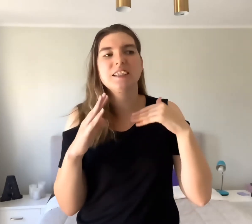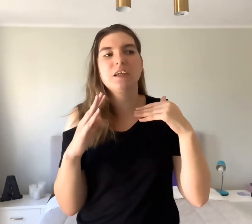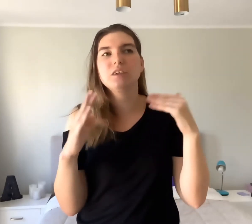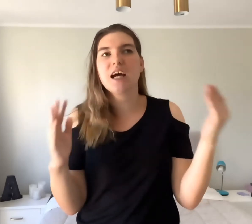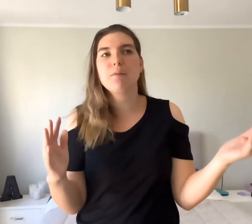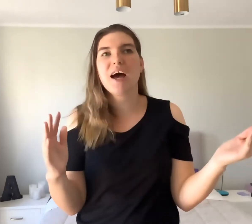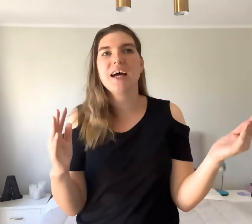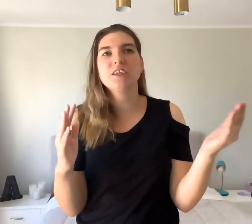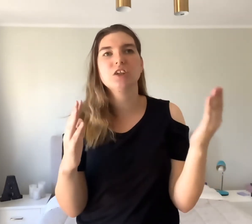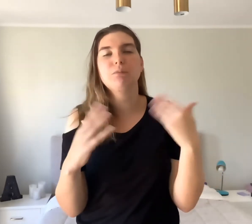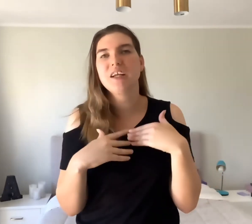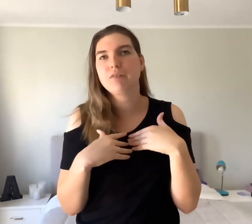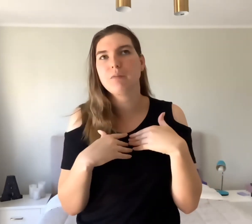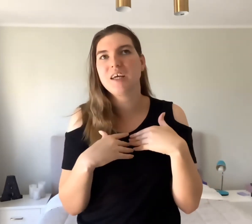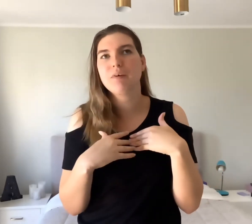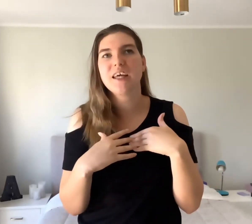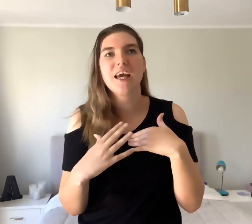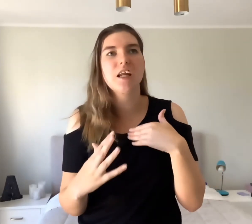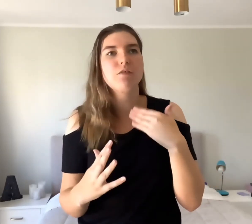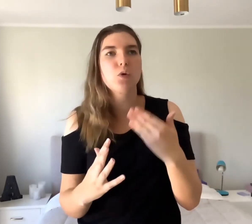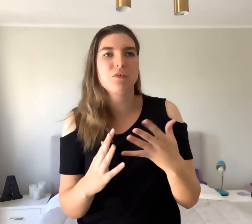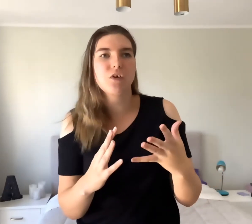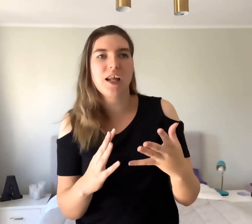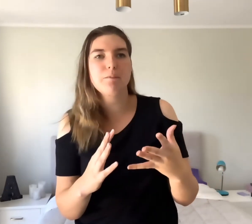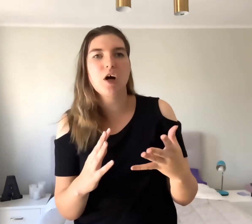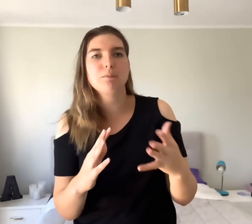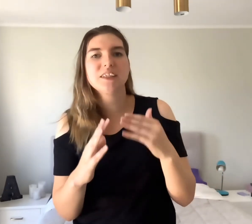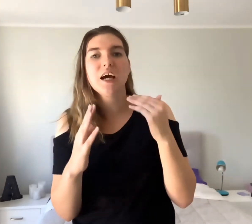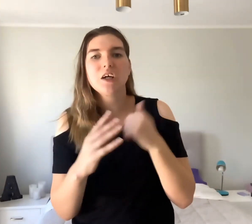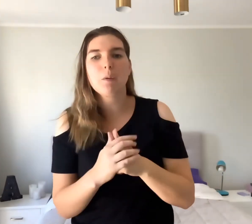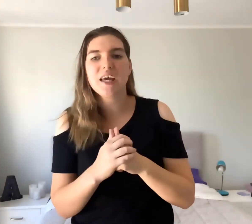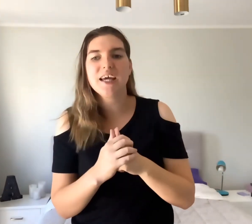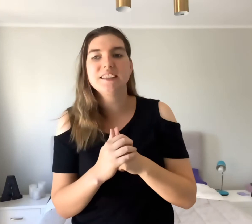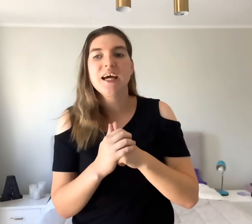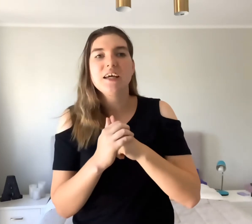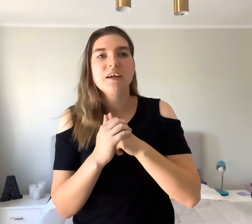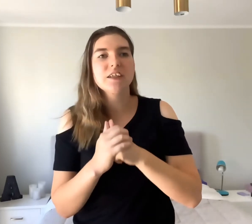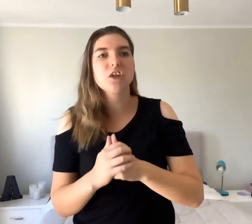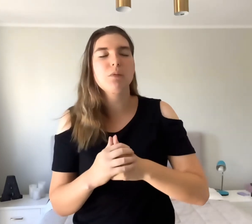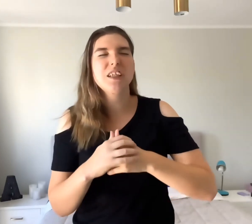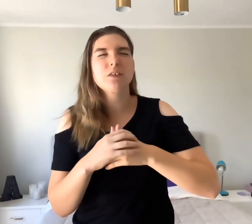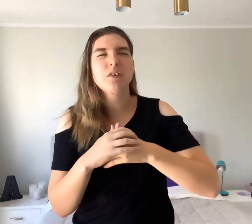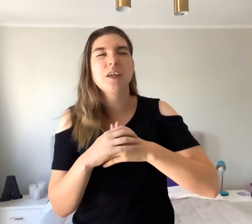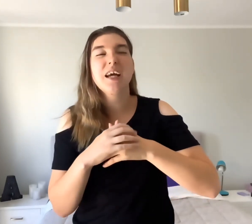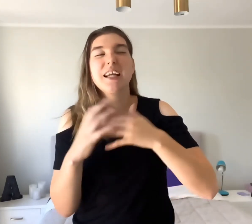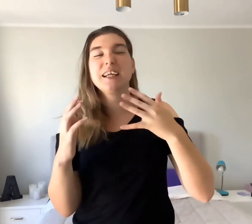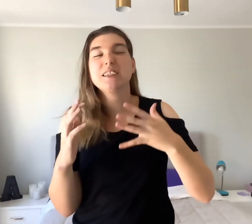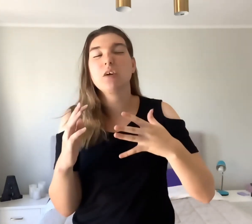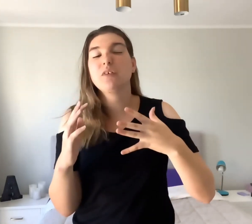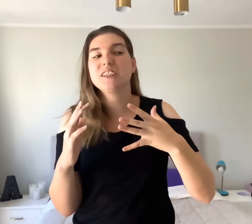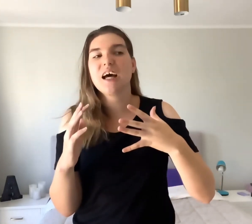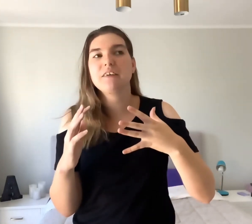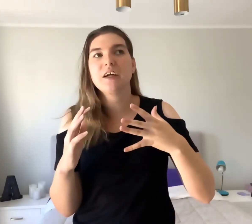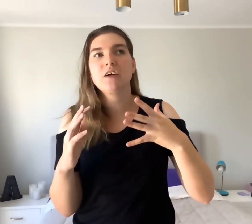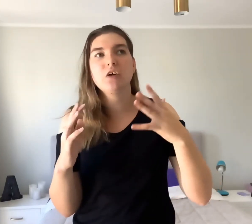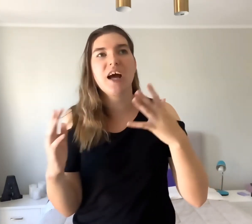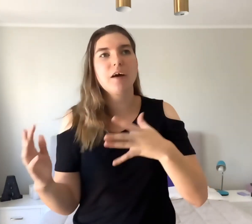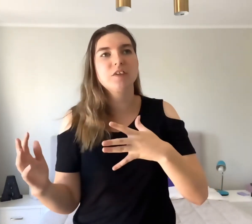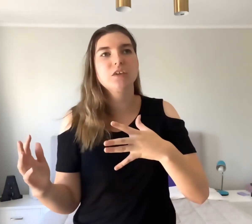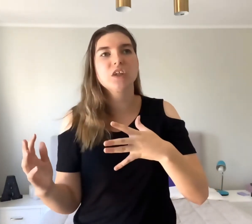use iPad is just better for me. But again, if you prefer laptops, go ahead. There are so many different editing softwares out there. You don't have to use